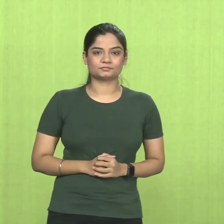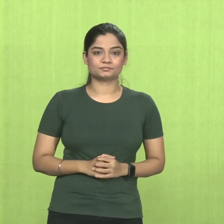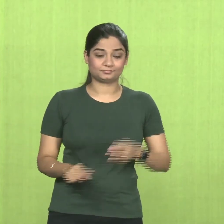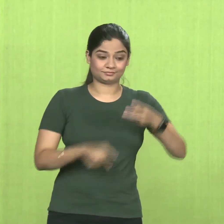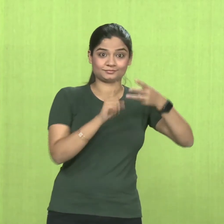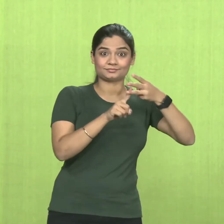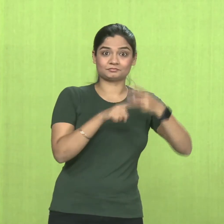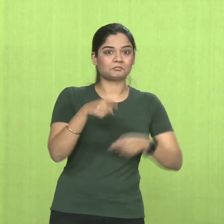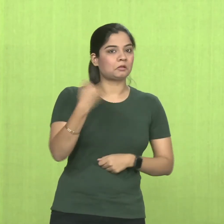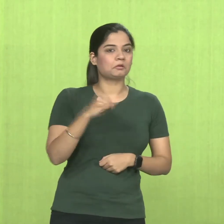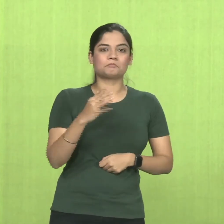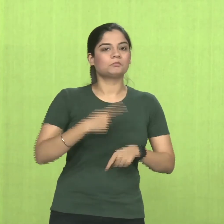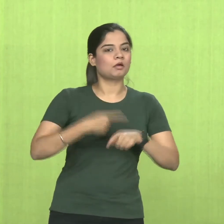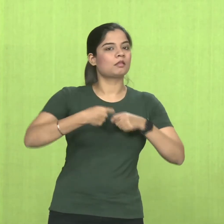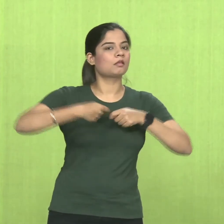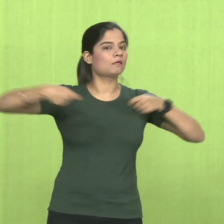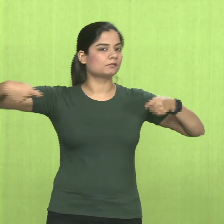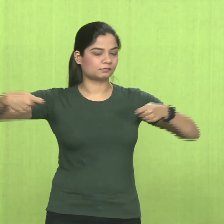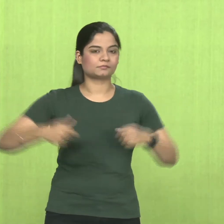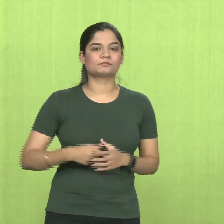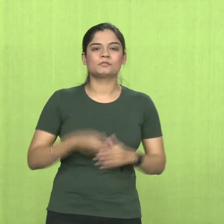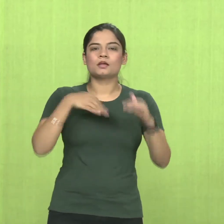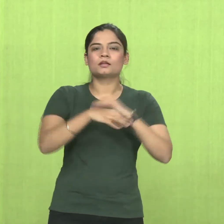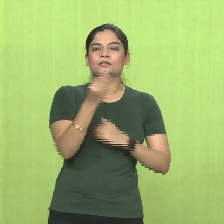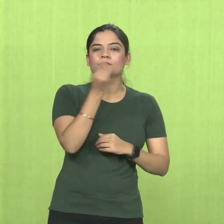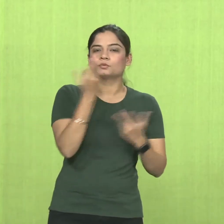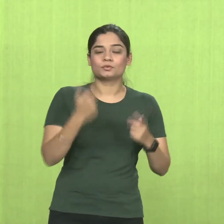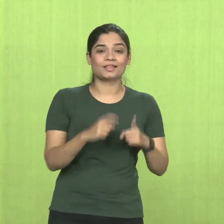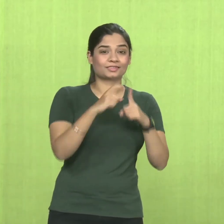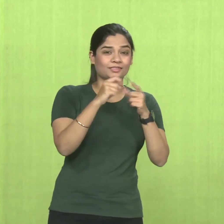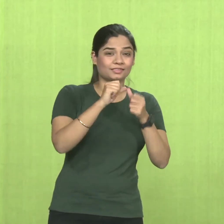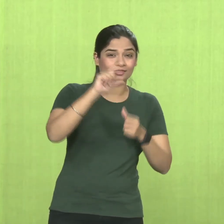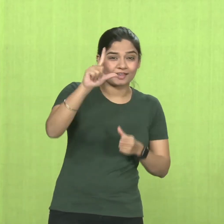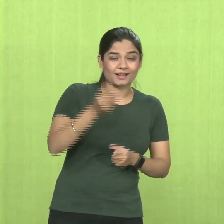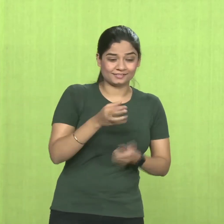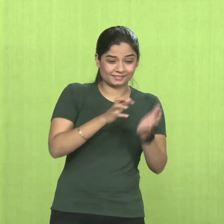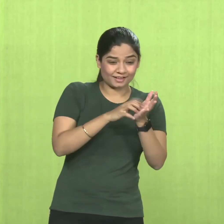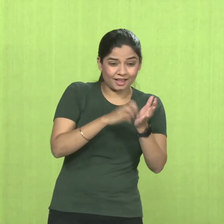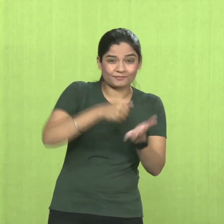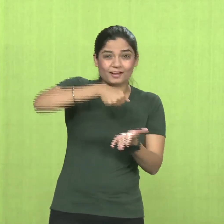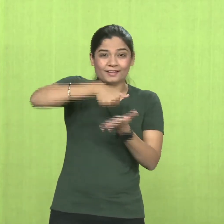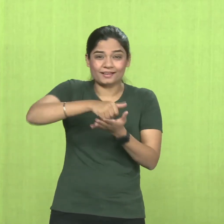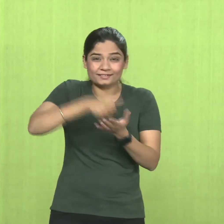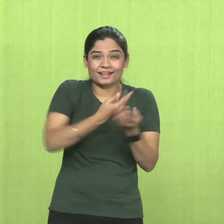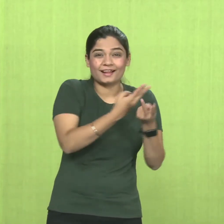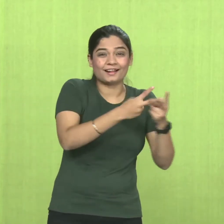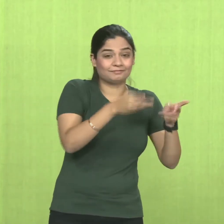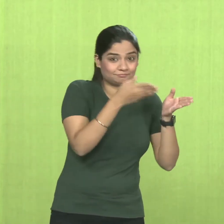The third category is non-perishable food that can be stored for a longer period of time compared to perishables and semi-perishables